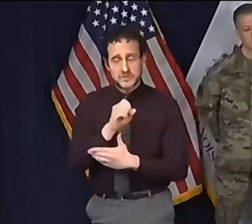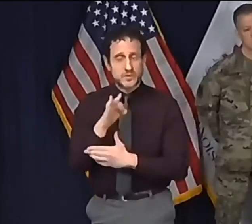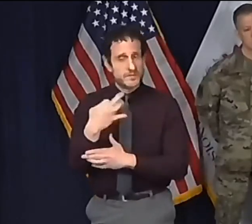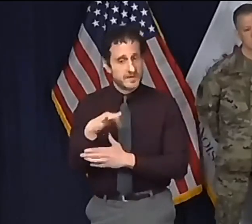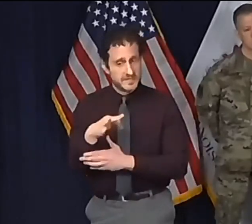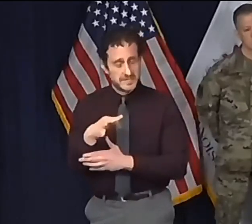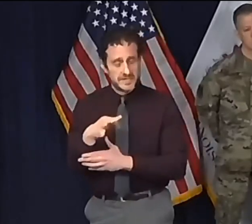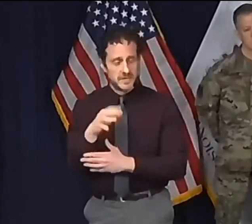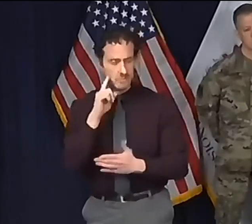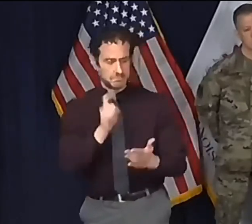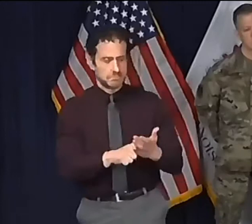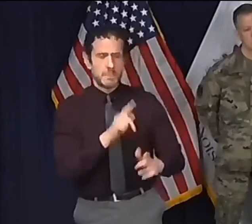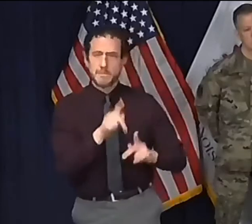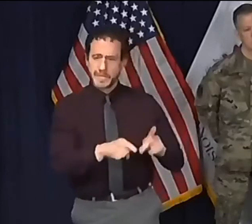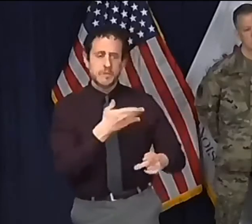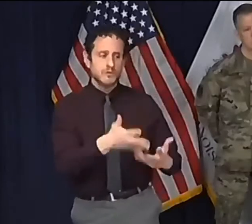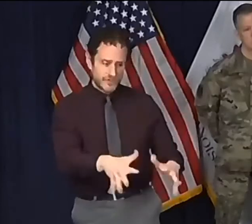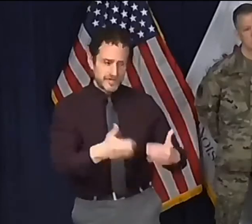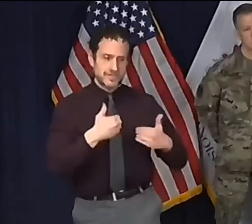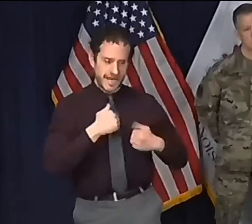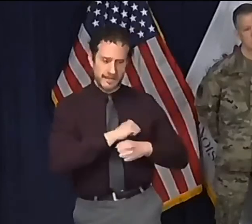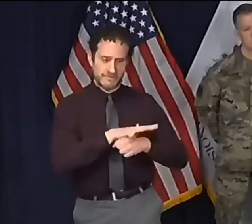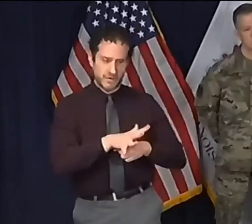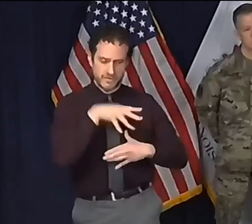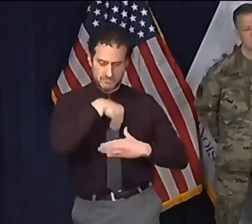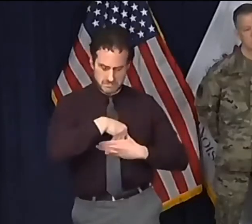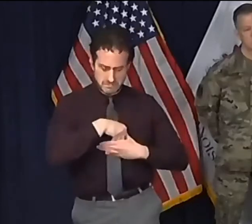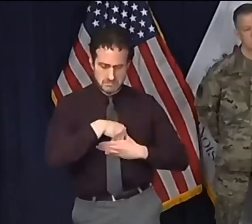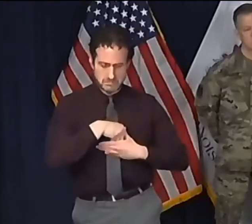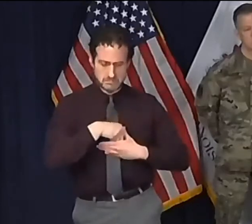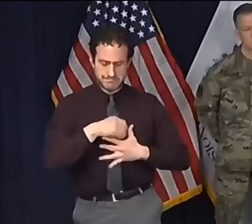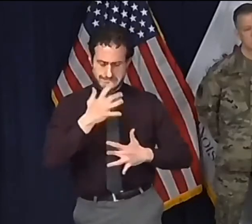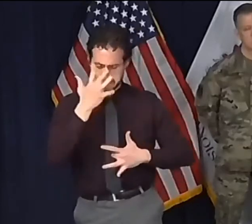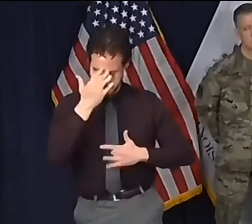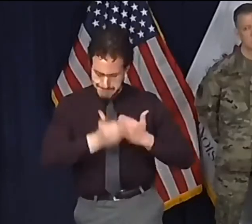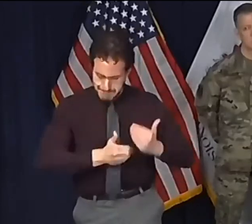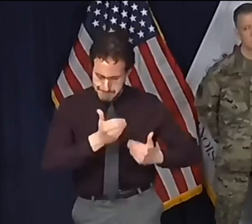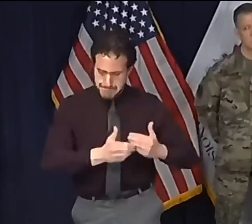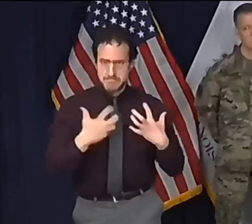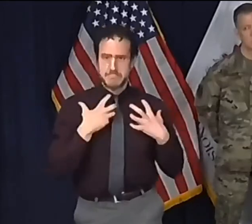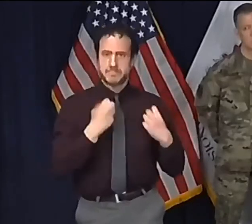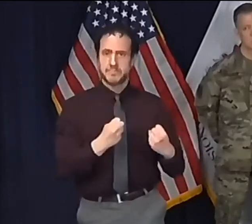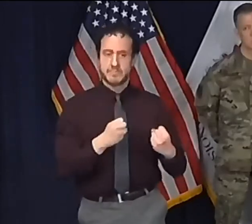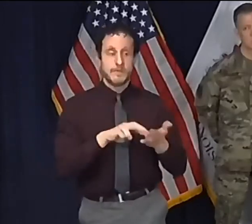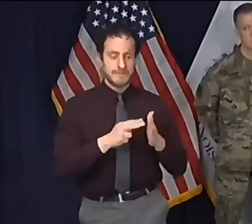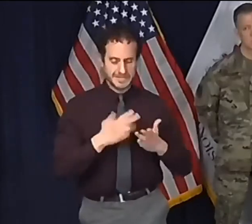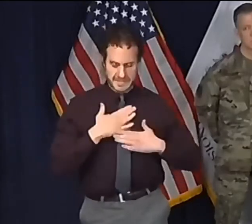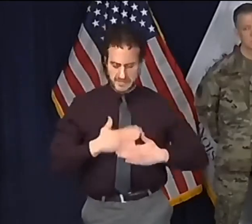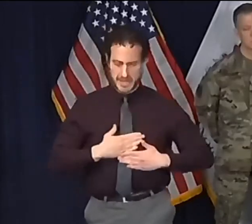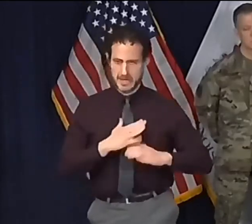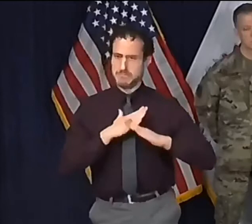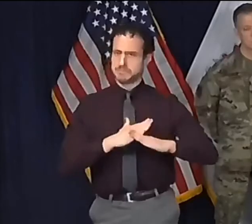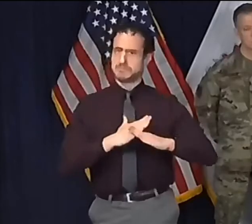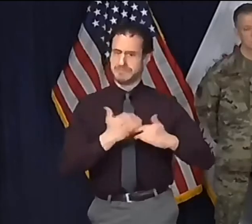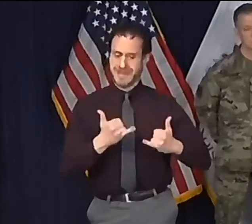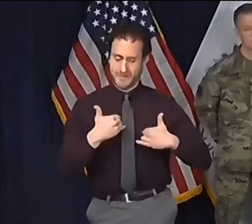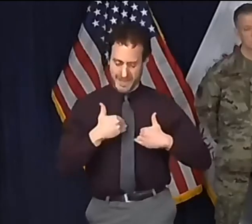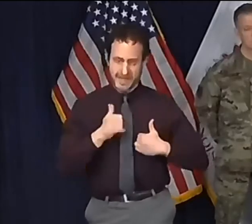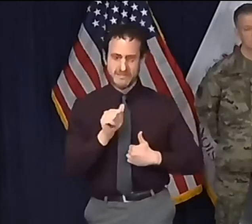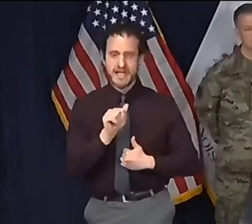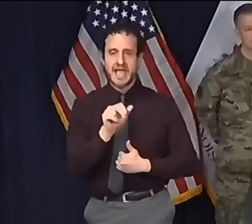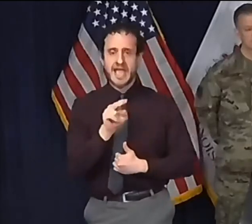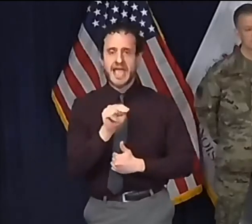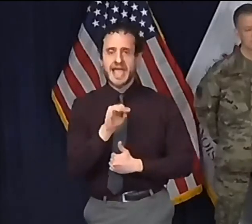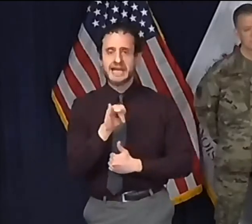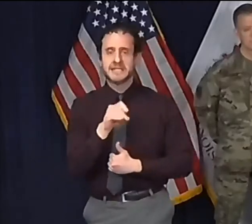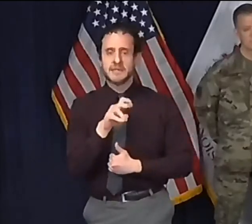of people who have actually overcome an infection and have developed the immune response. Results from antibody testing